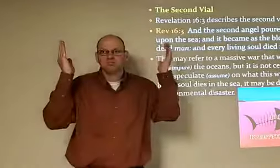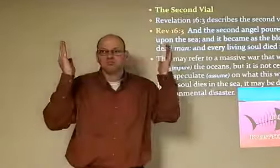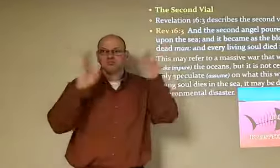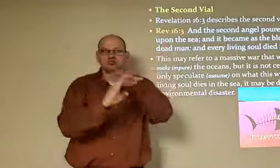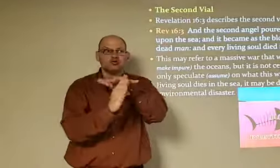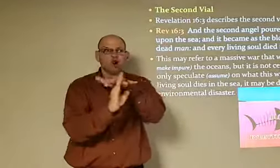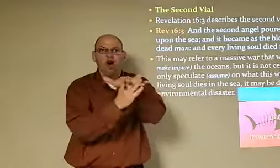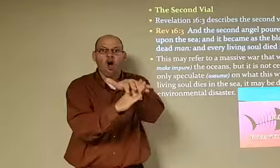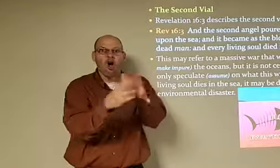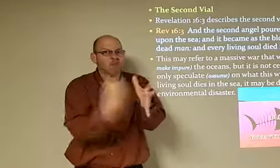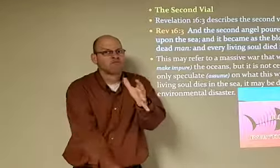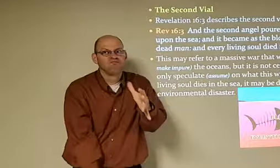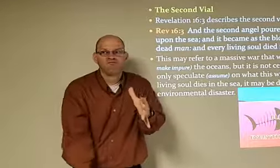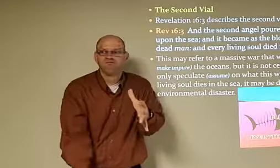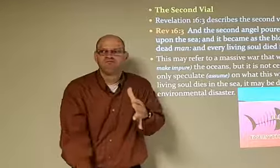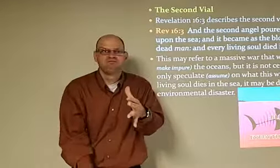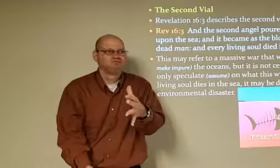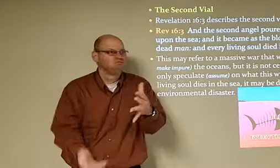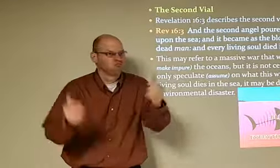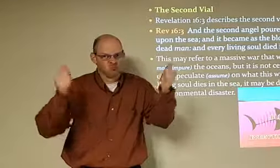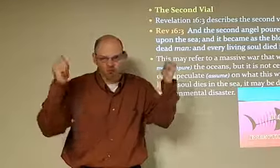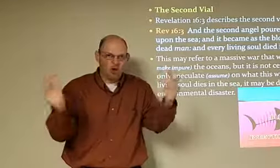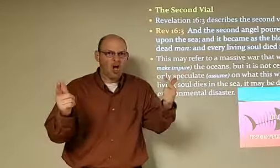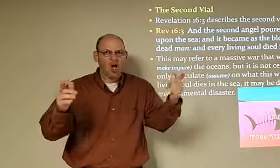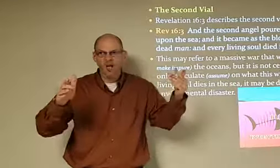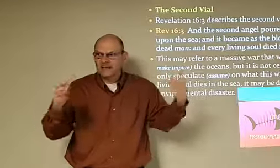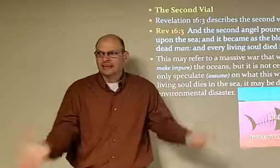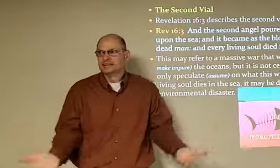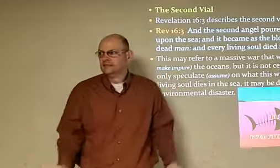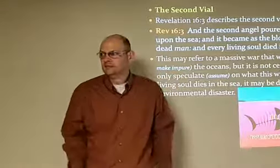shellfish and so forth, it's all going to be gone.